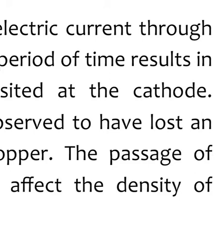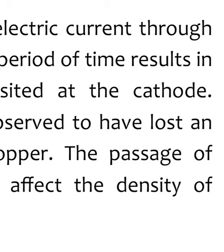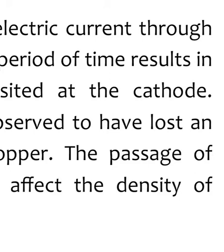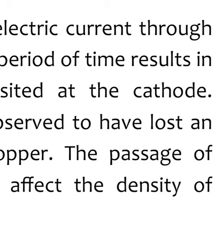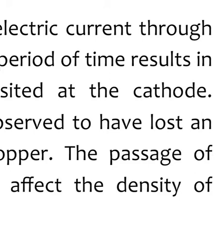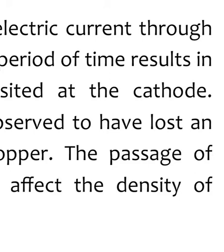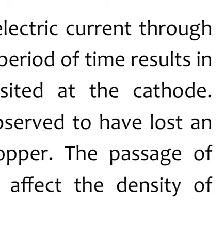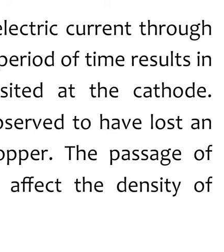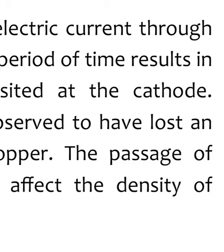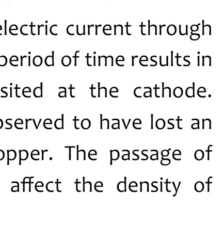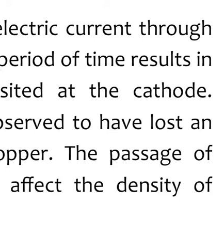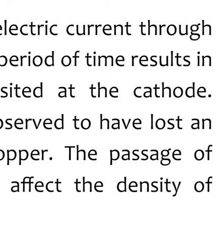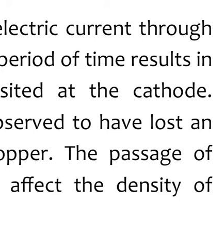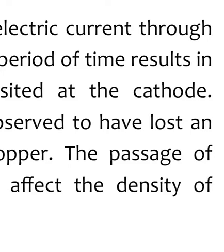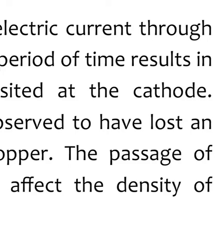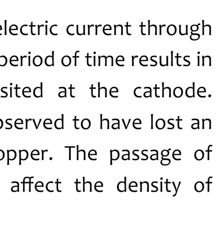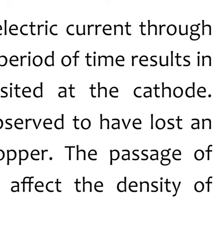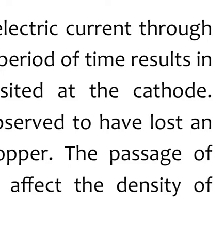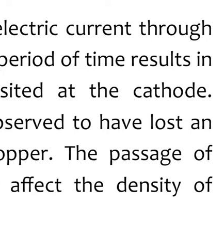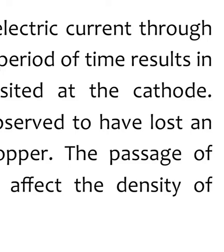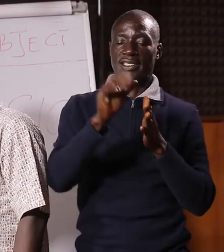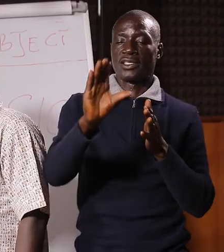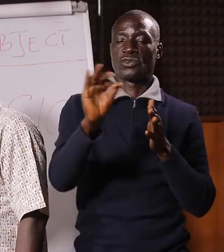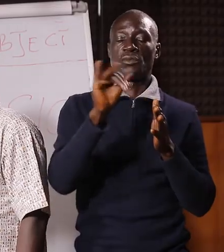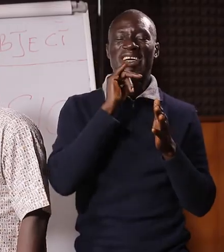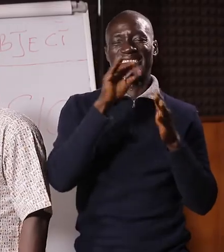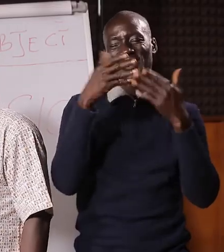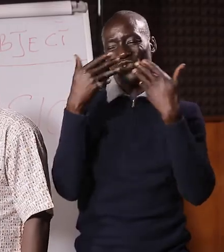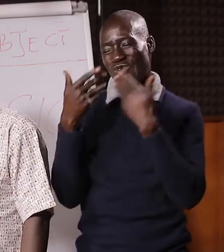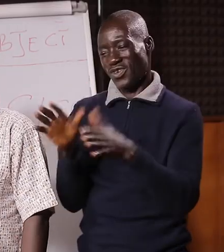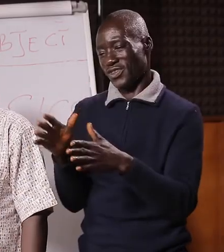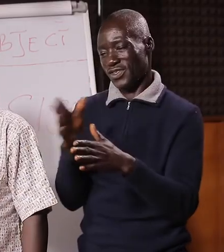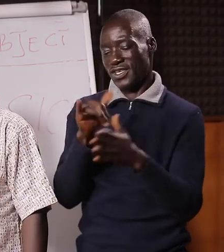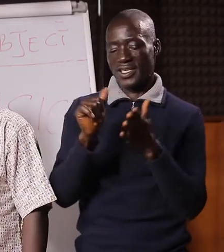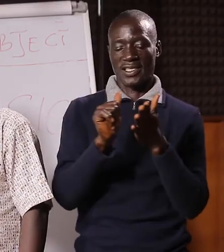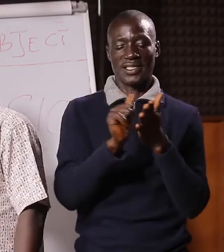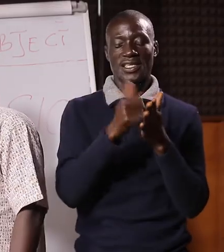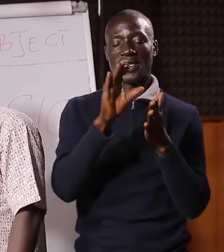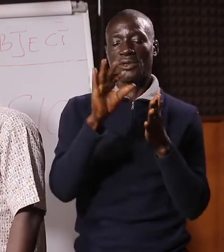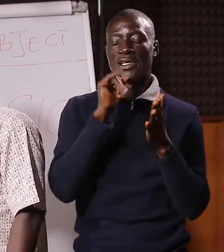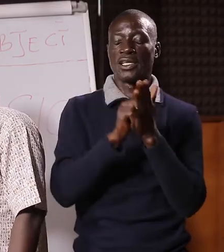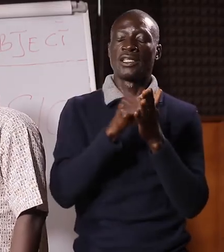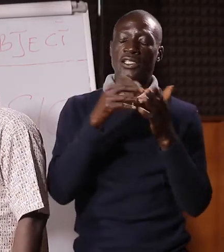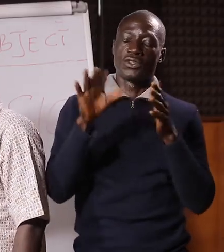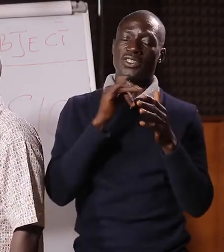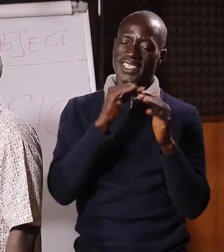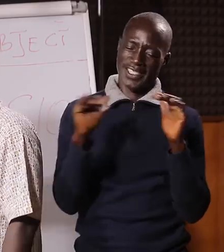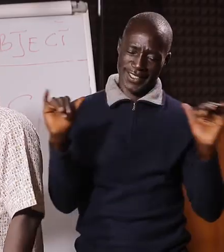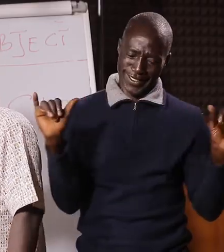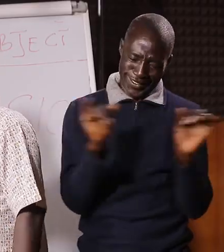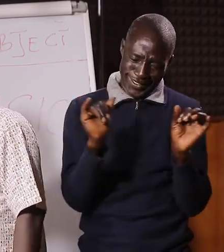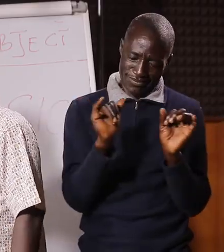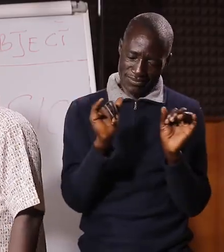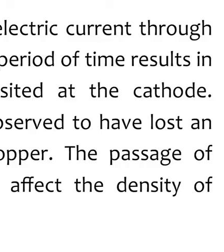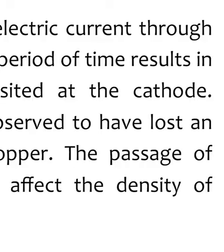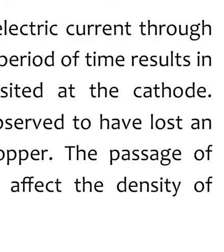the anode, it is observed that copper is being lost. And the amount that is being lost is equal to the amount that is being